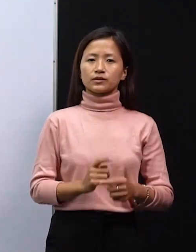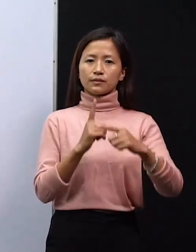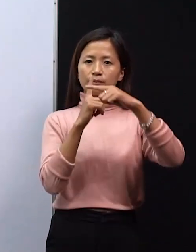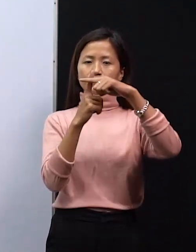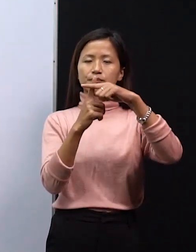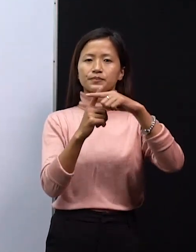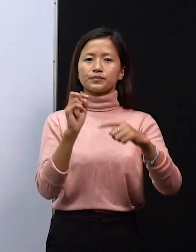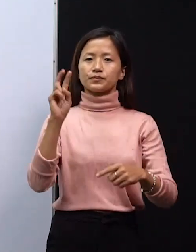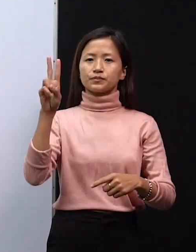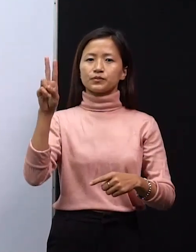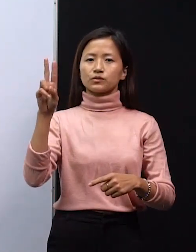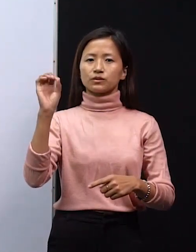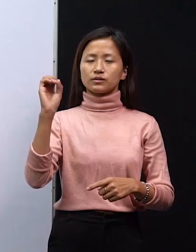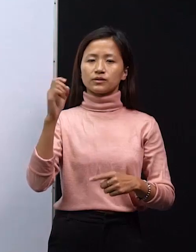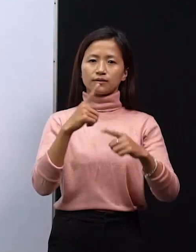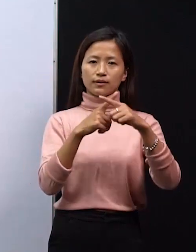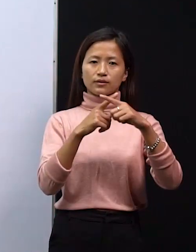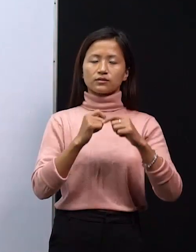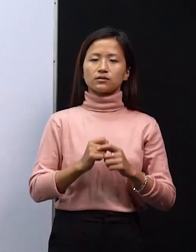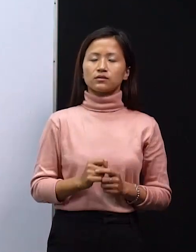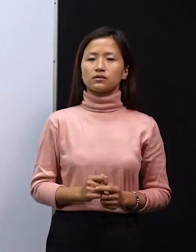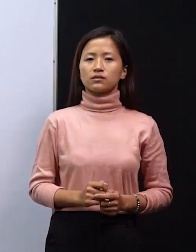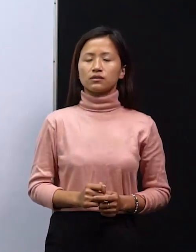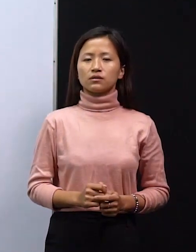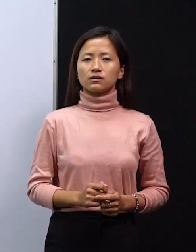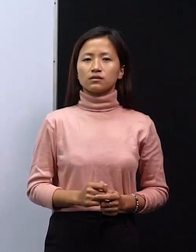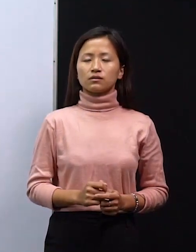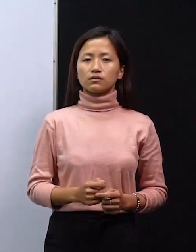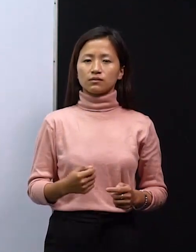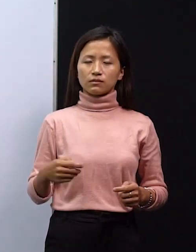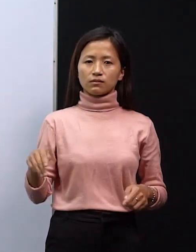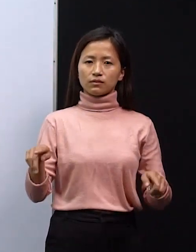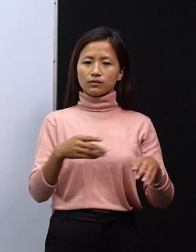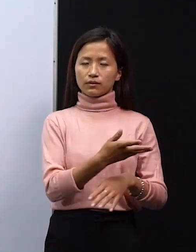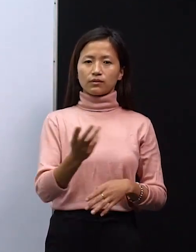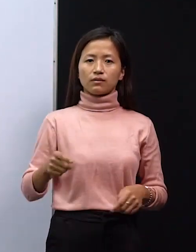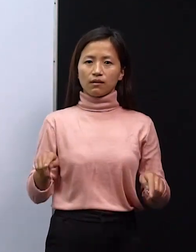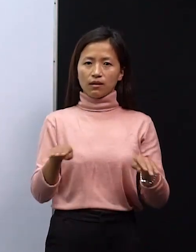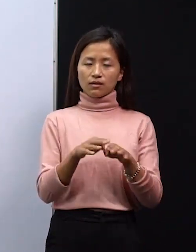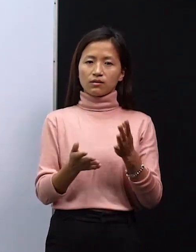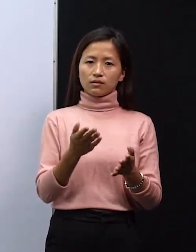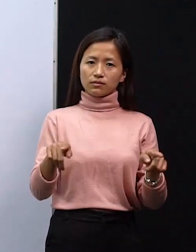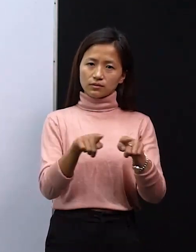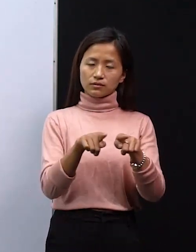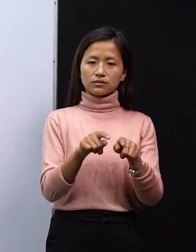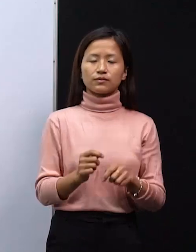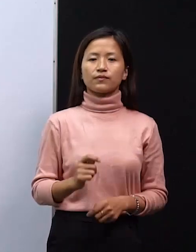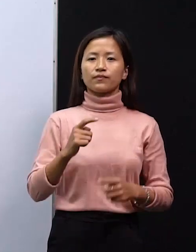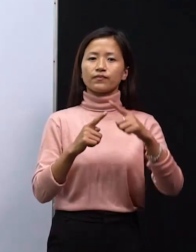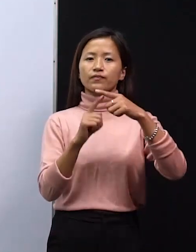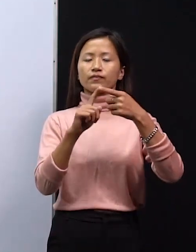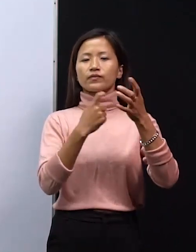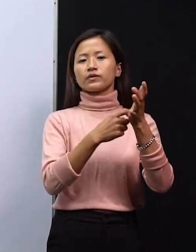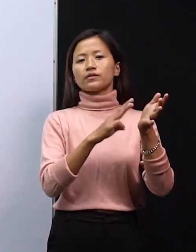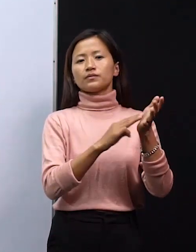plus 20x. Now we can see that they are like terms, right? So like terms, we will have